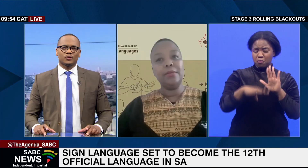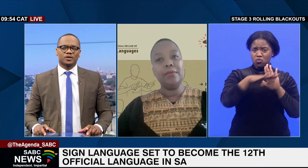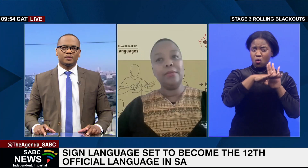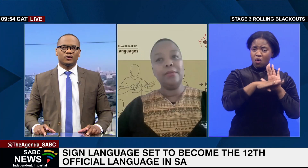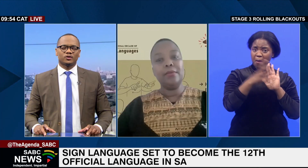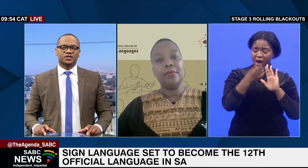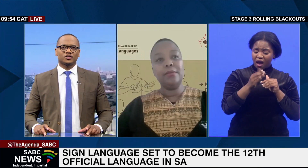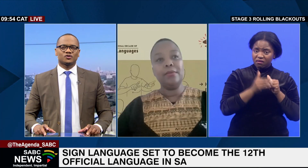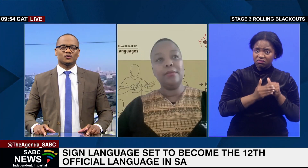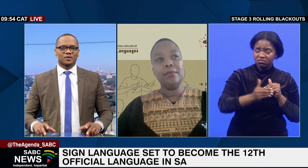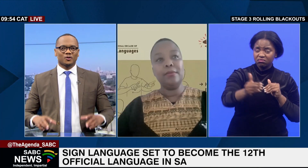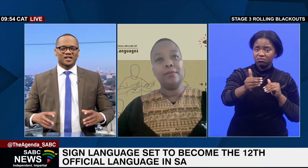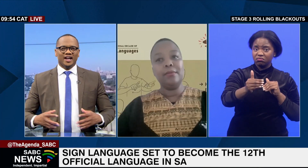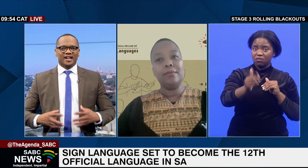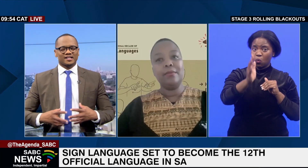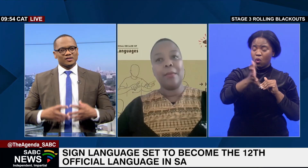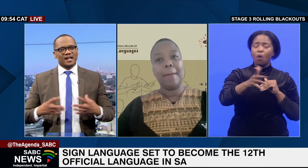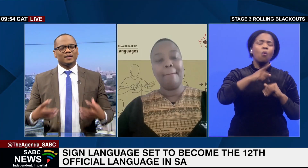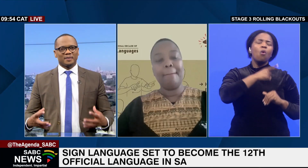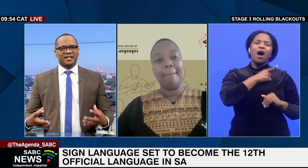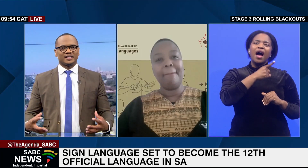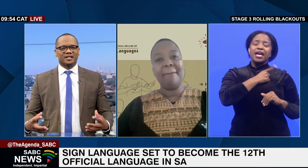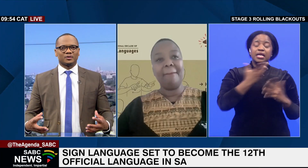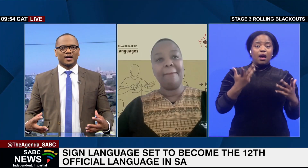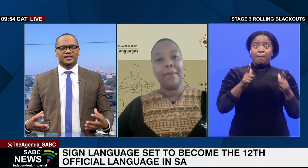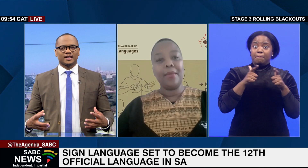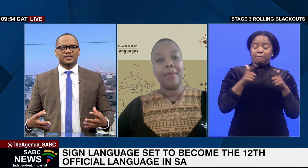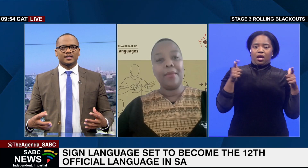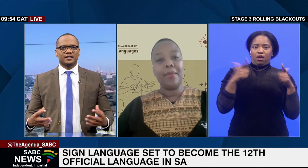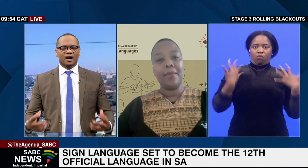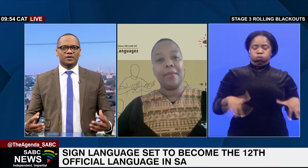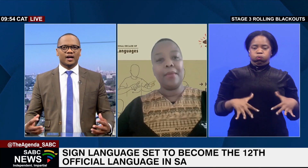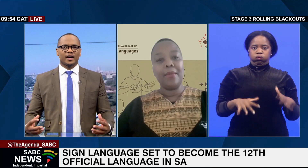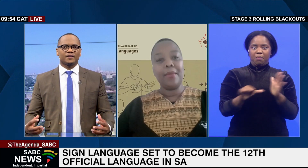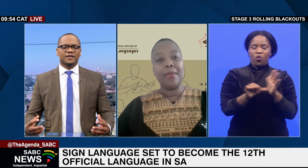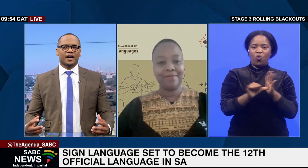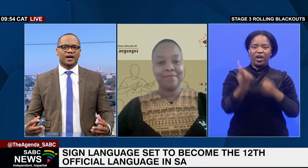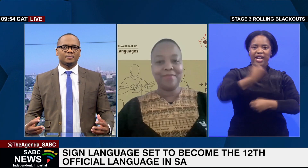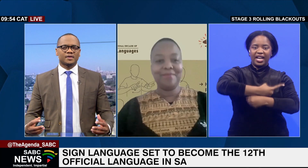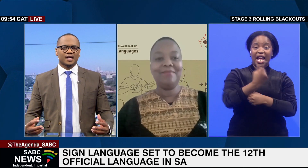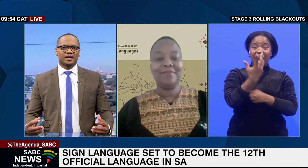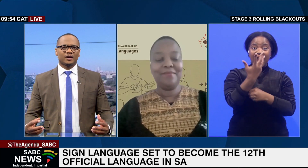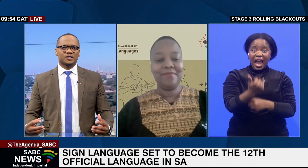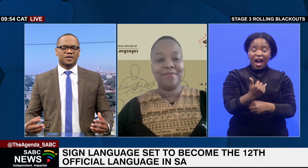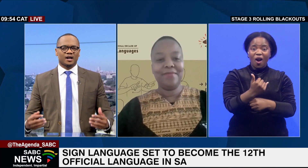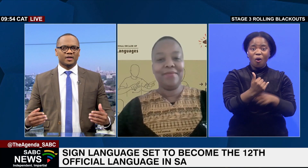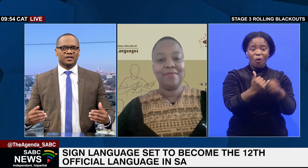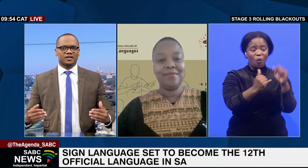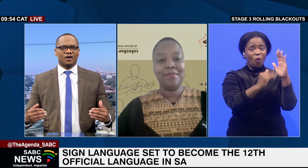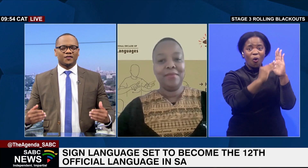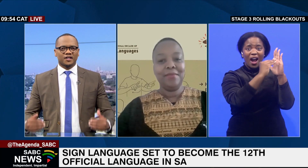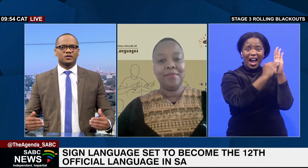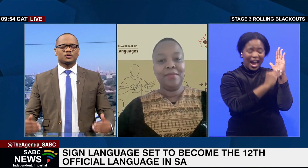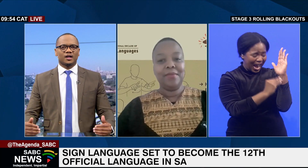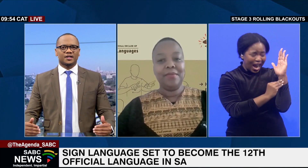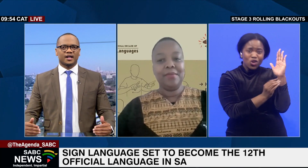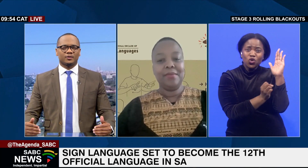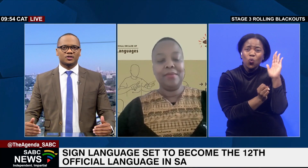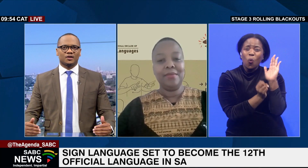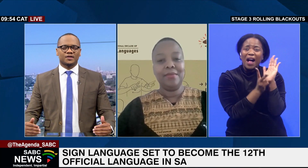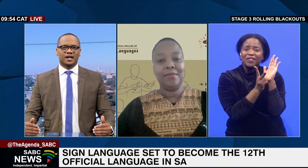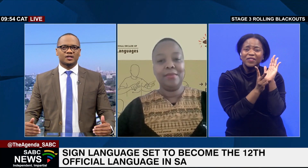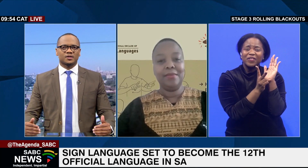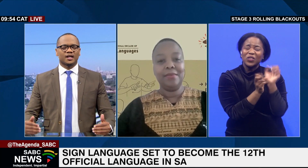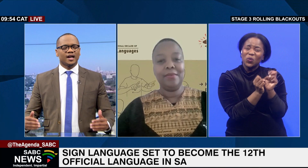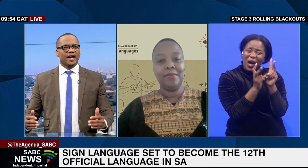programs that they would be launching to? Because it sounds like a big deal, right? That now you have sign language becoming the official 12th